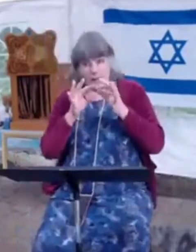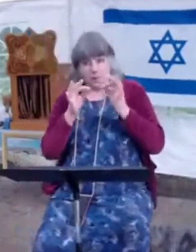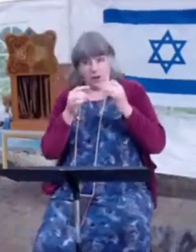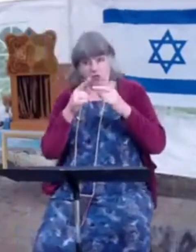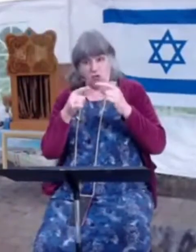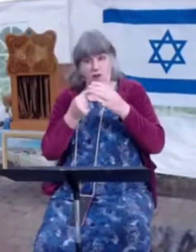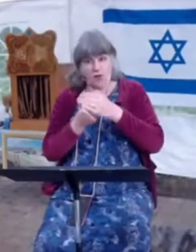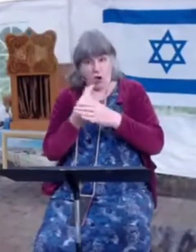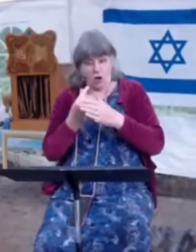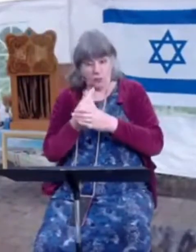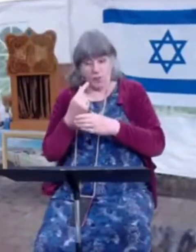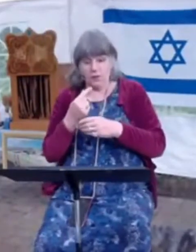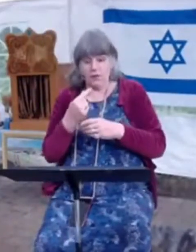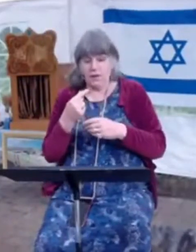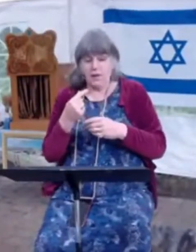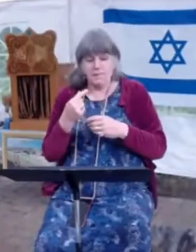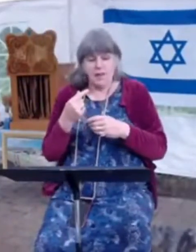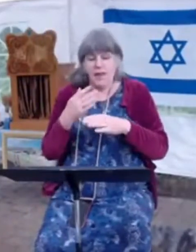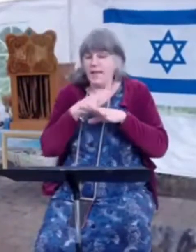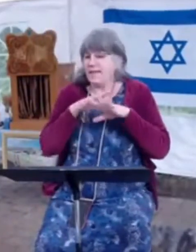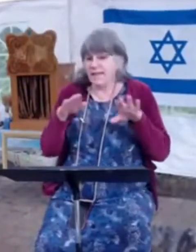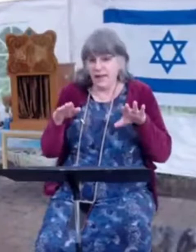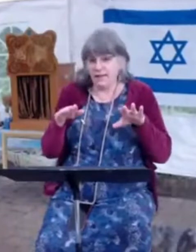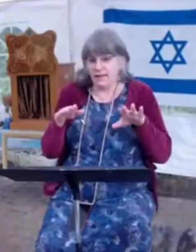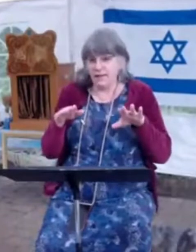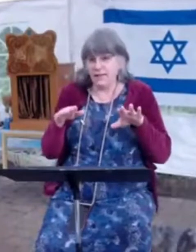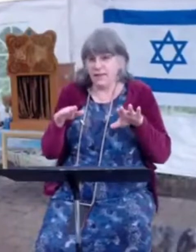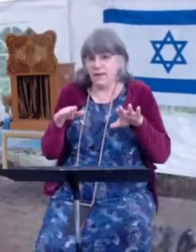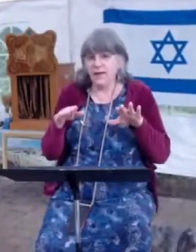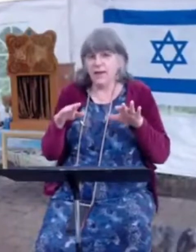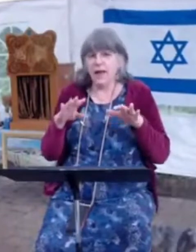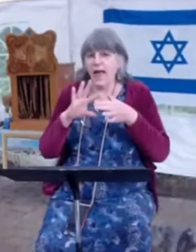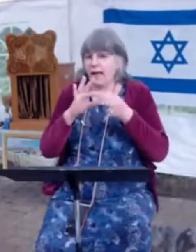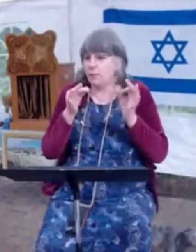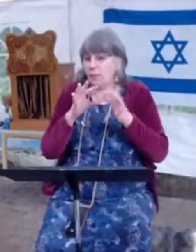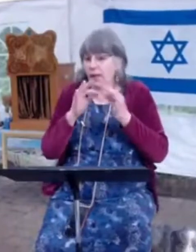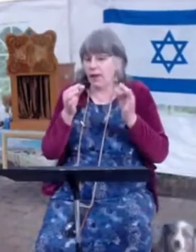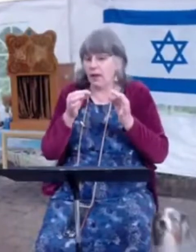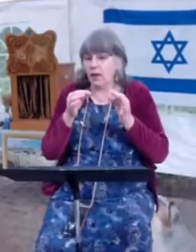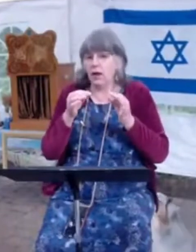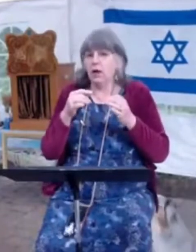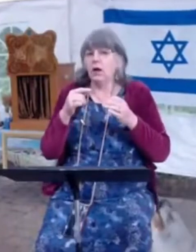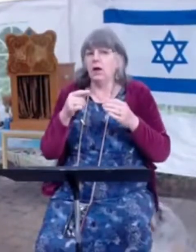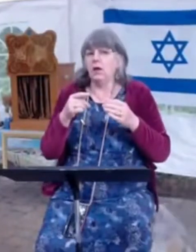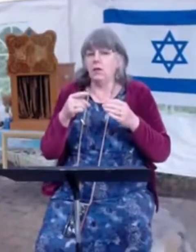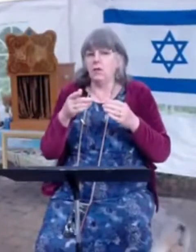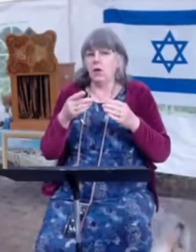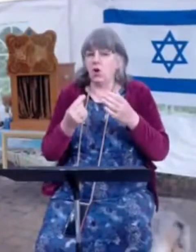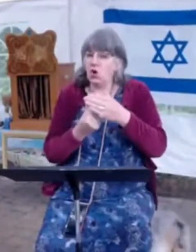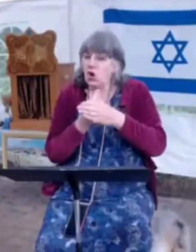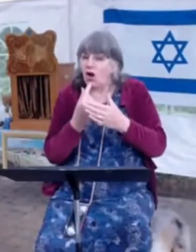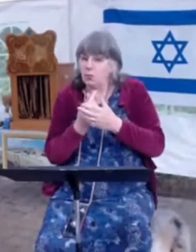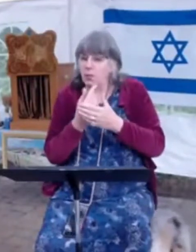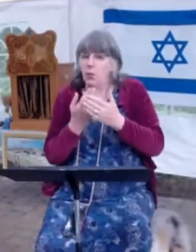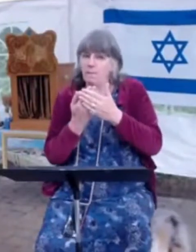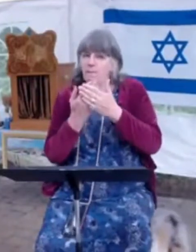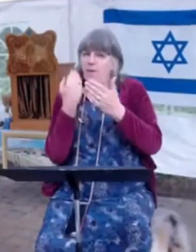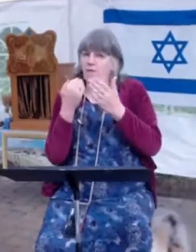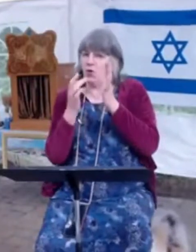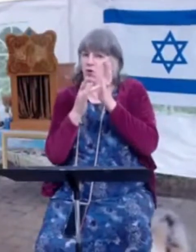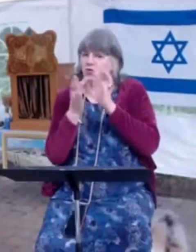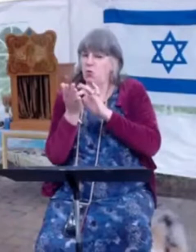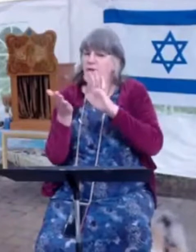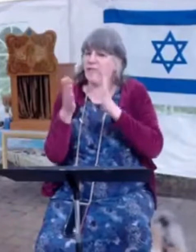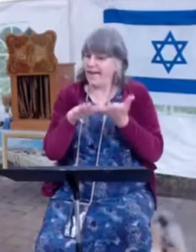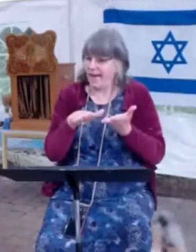the disciples proclaimed the message of the Besorah, of the gospel, even before he died.